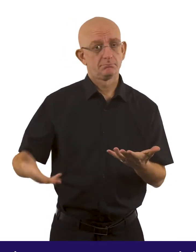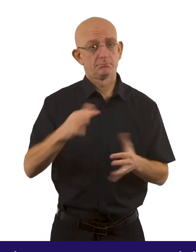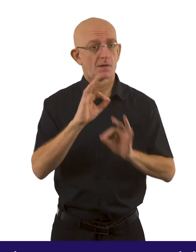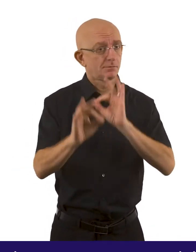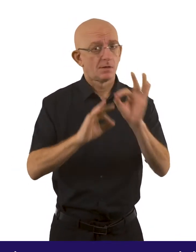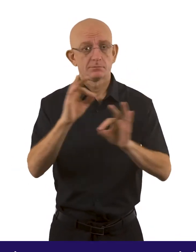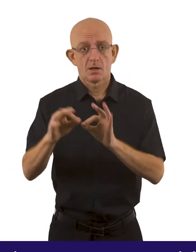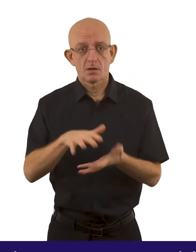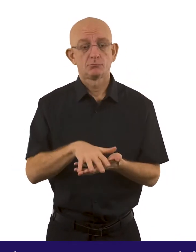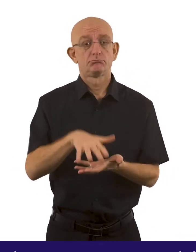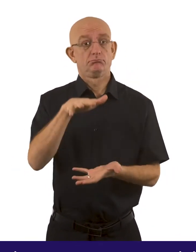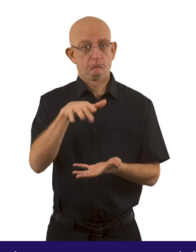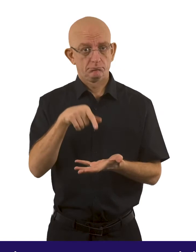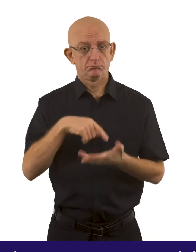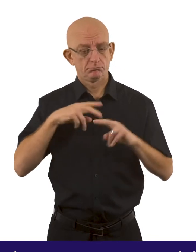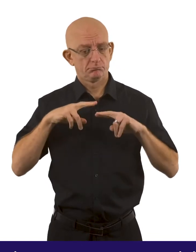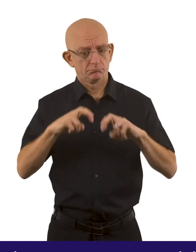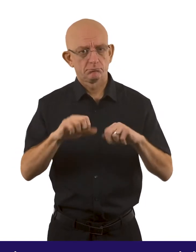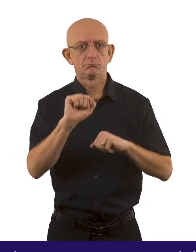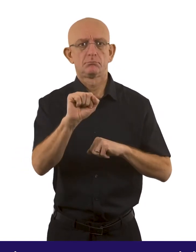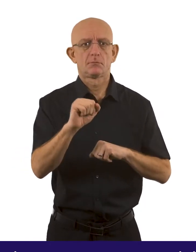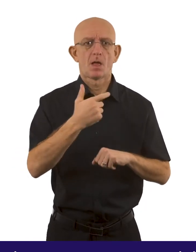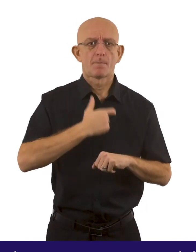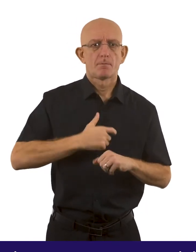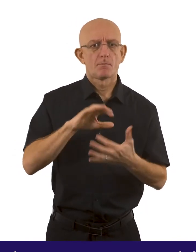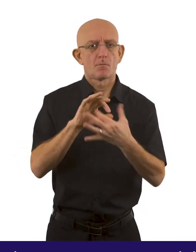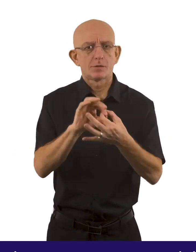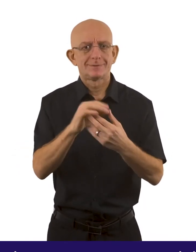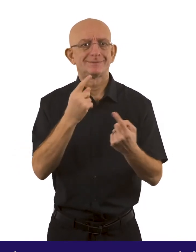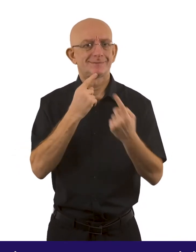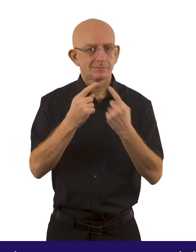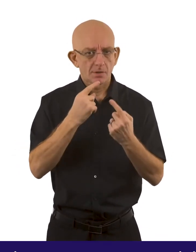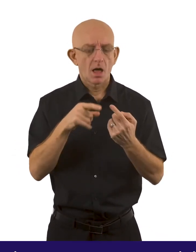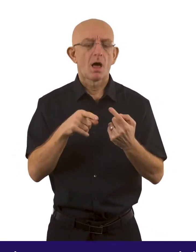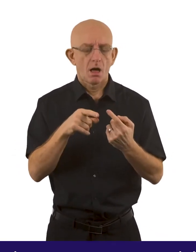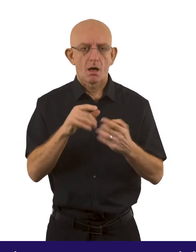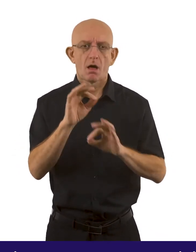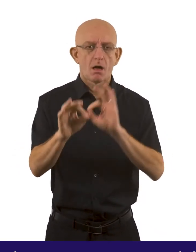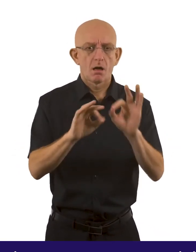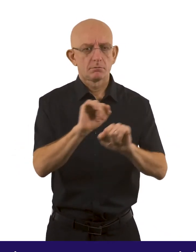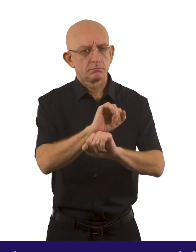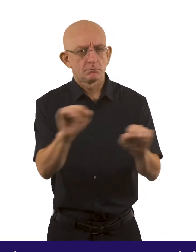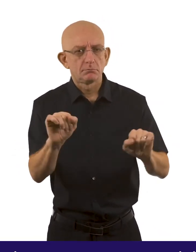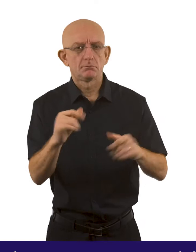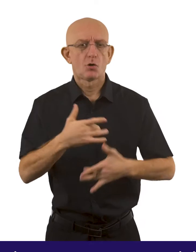We collect and process your personal data in order to obtain opinions from citizens and stakeholders.